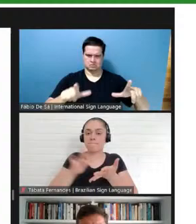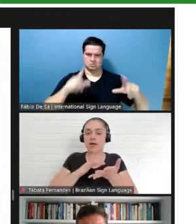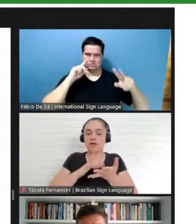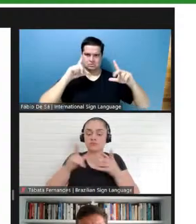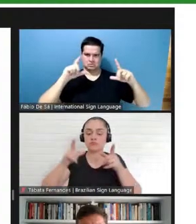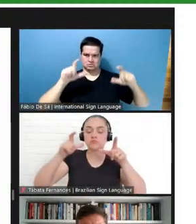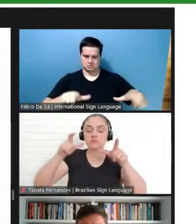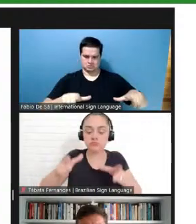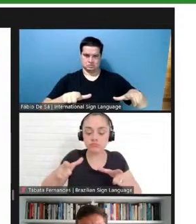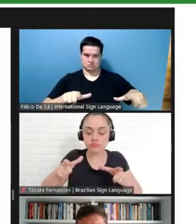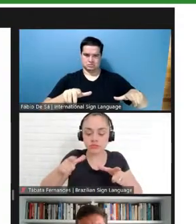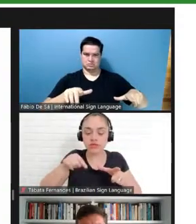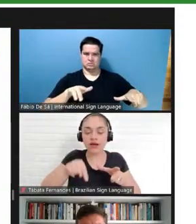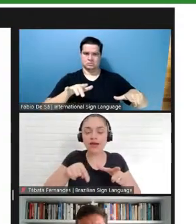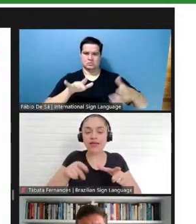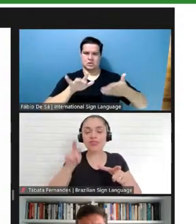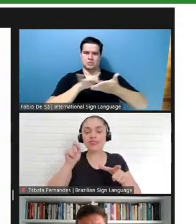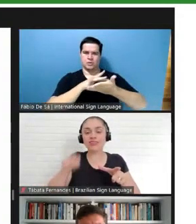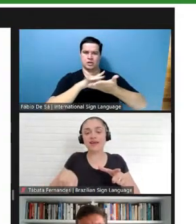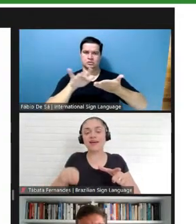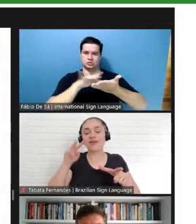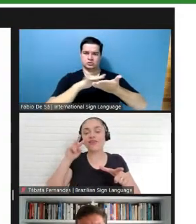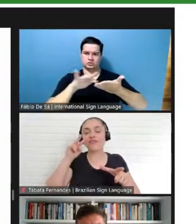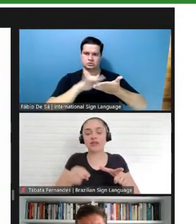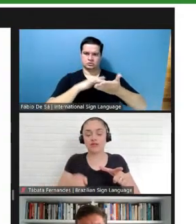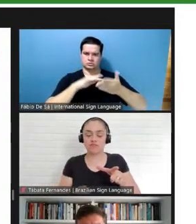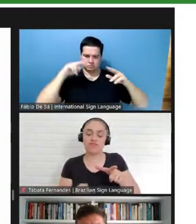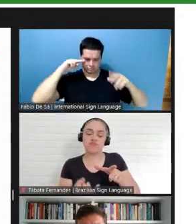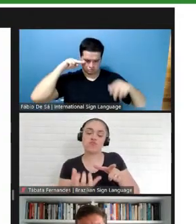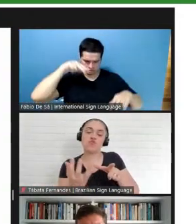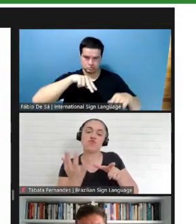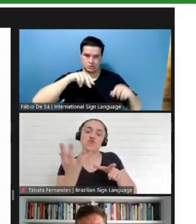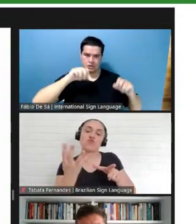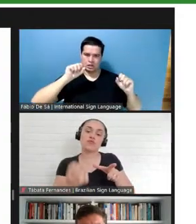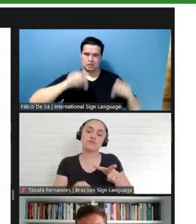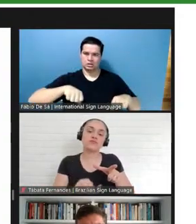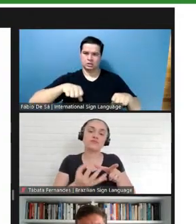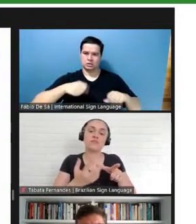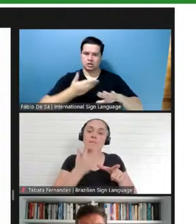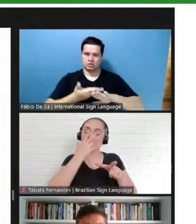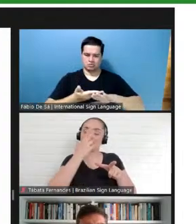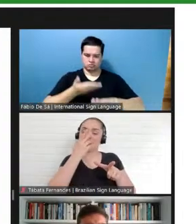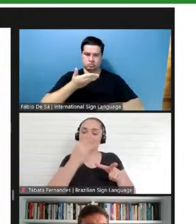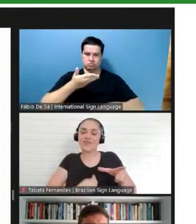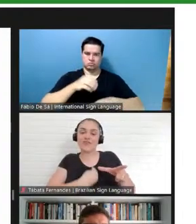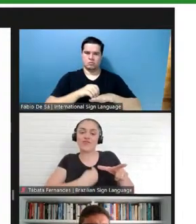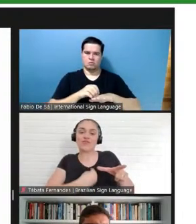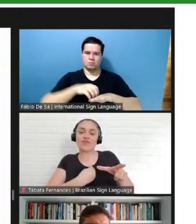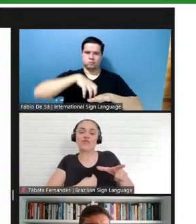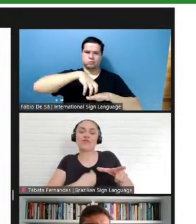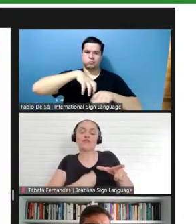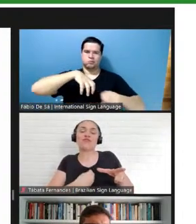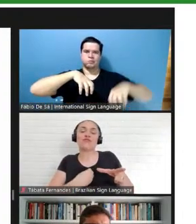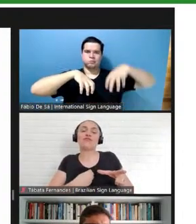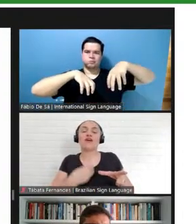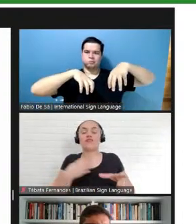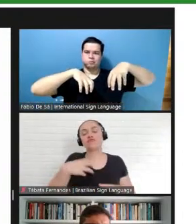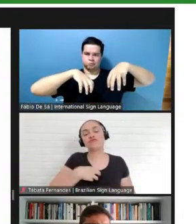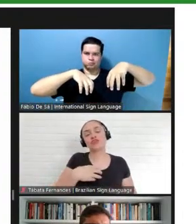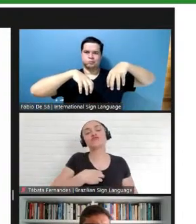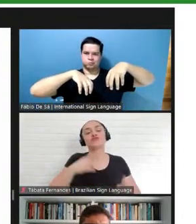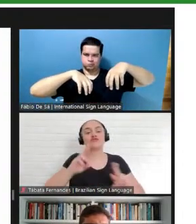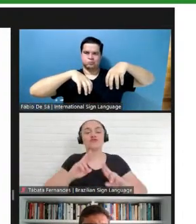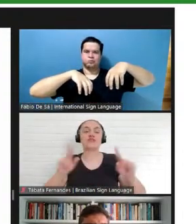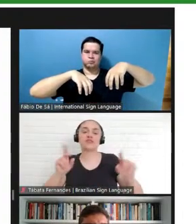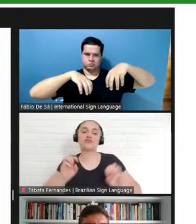bring it to life in the colours that the student has drawn. So it's a really exciting way for them to explore different elements, and you can have volcanoes